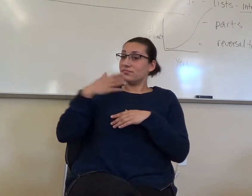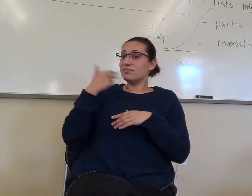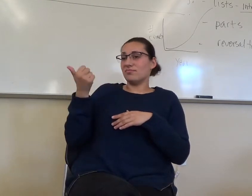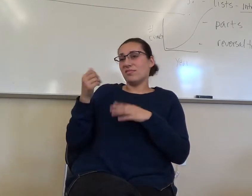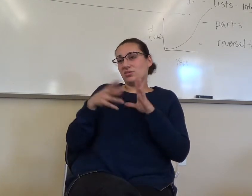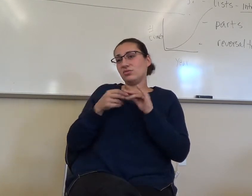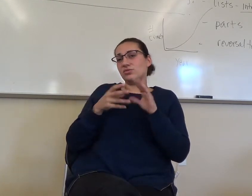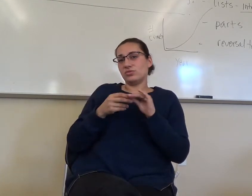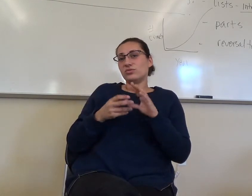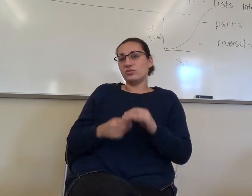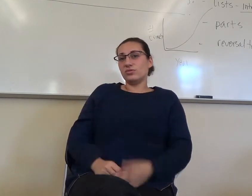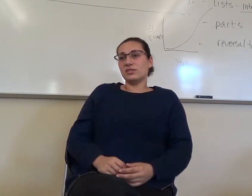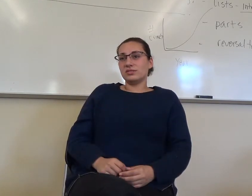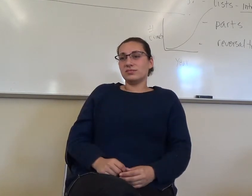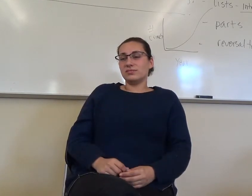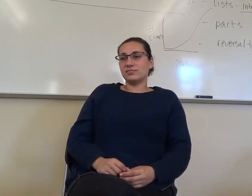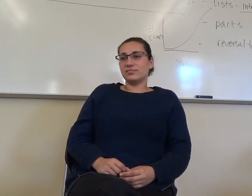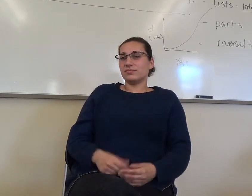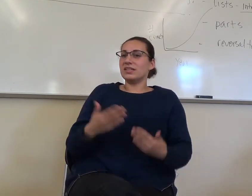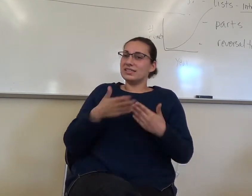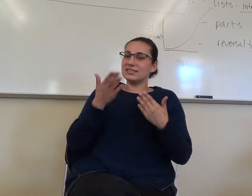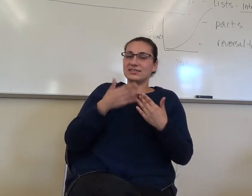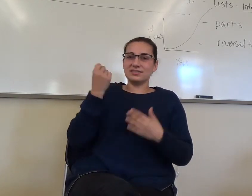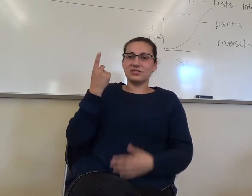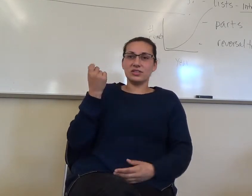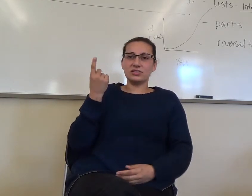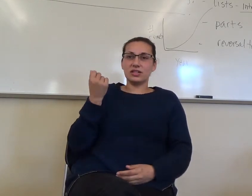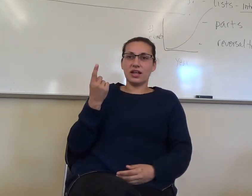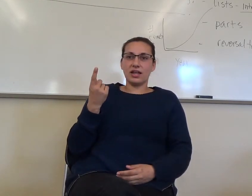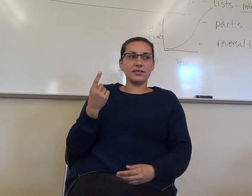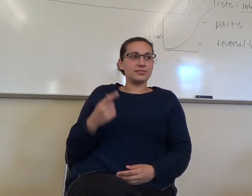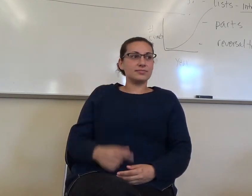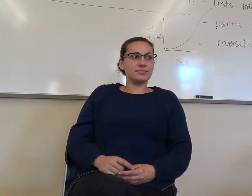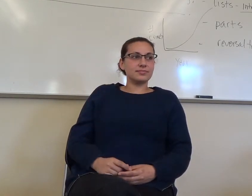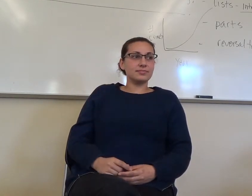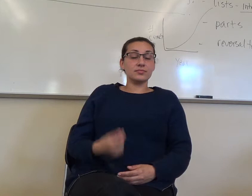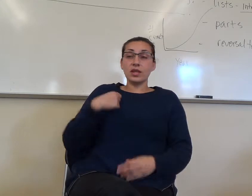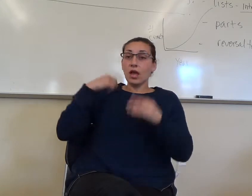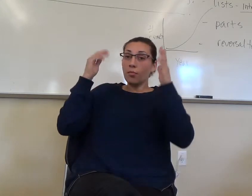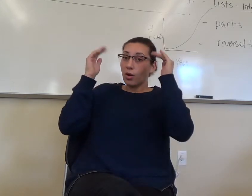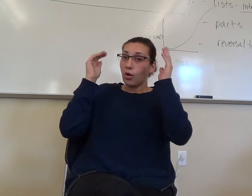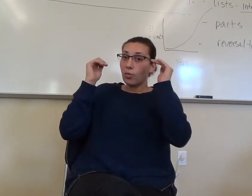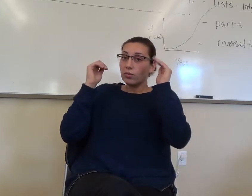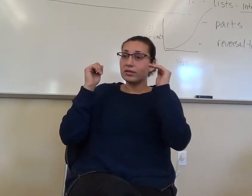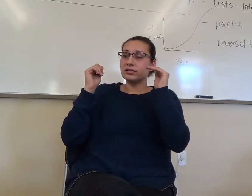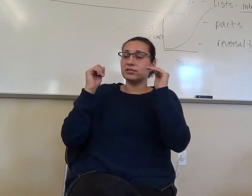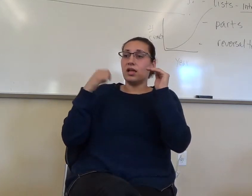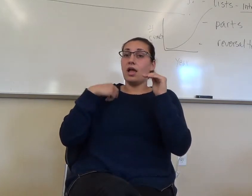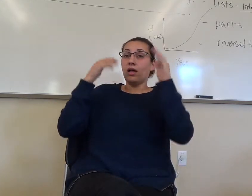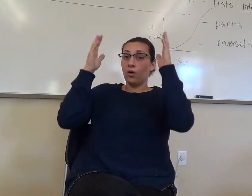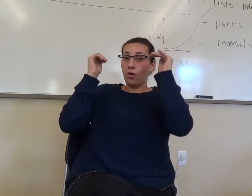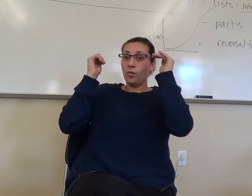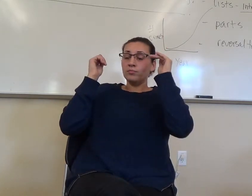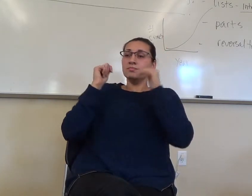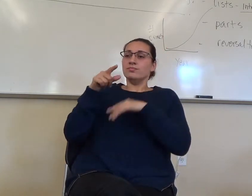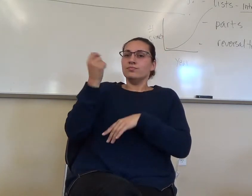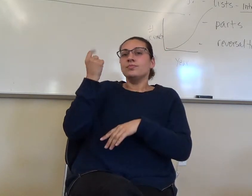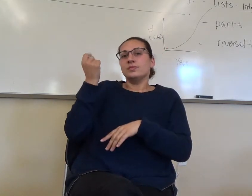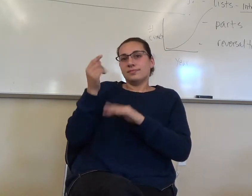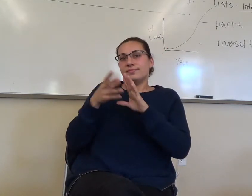was probably, oh yeah, this is, and that's what I'm hoping, is that you see, that, you're saying, yeah, this isn't that hard to figure